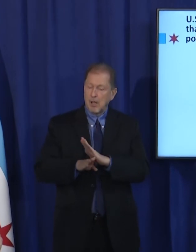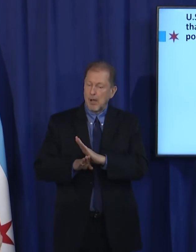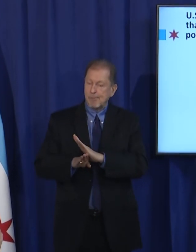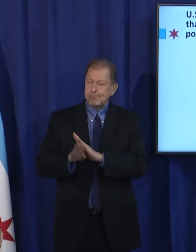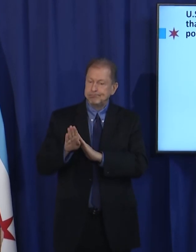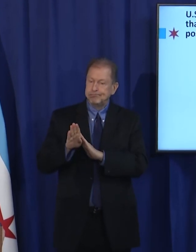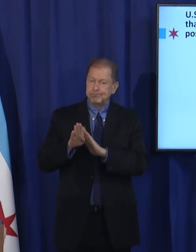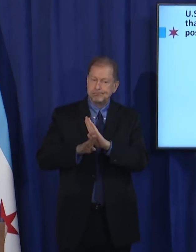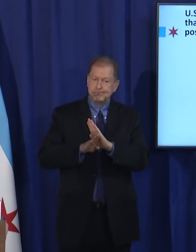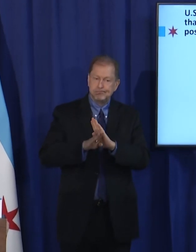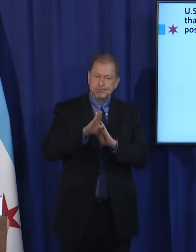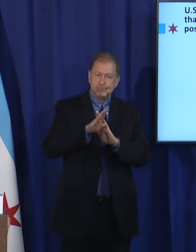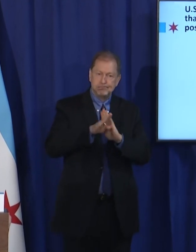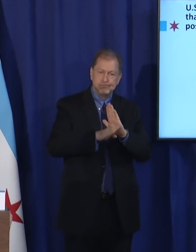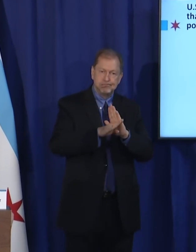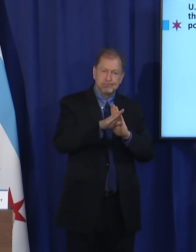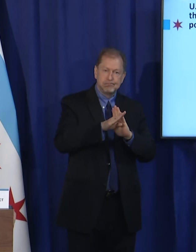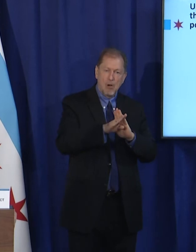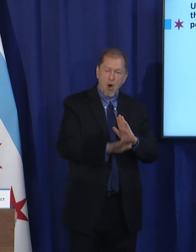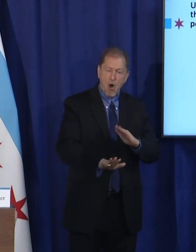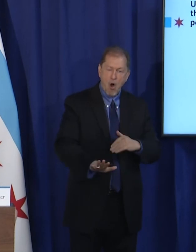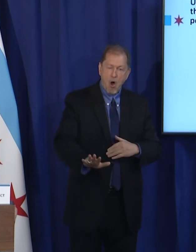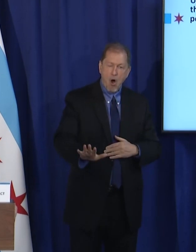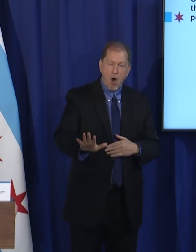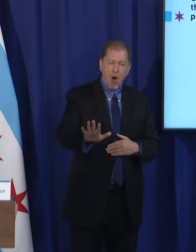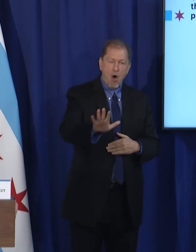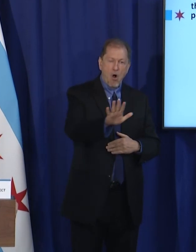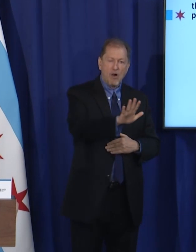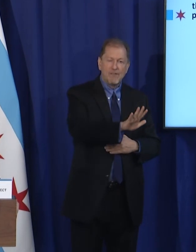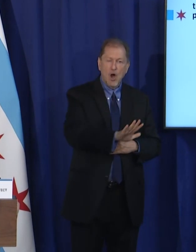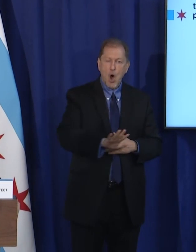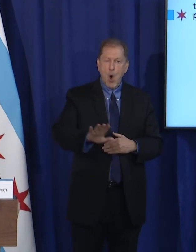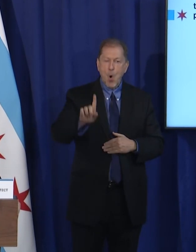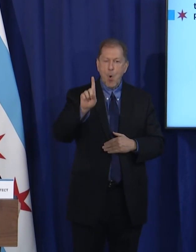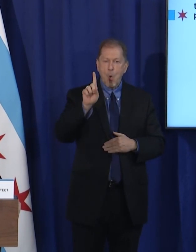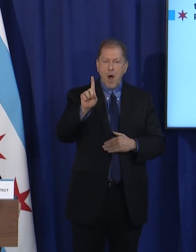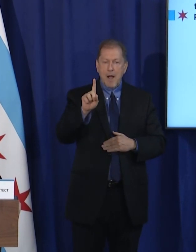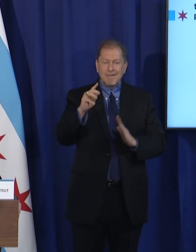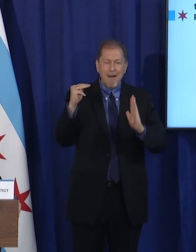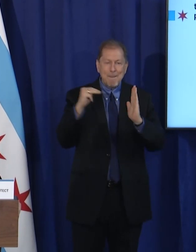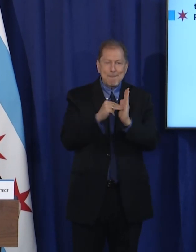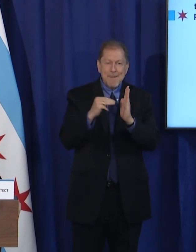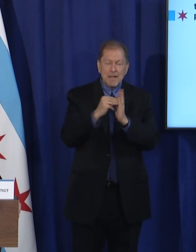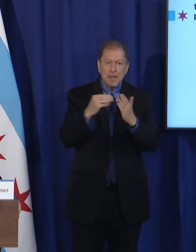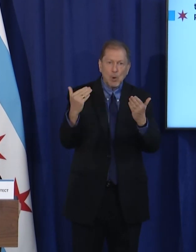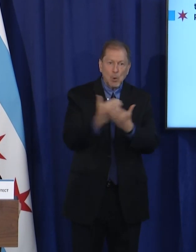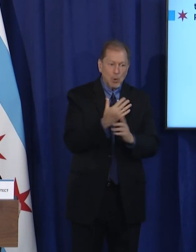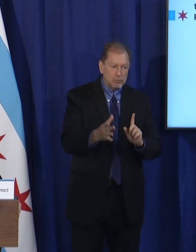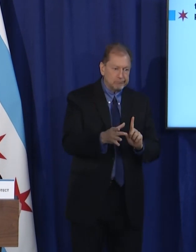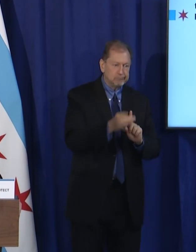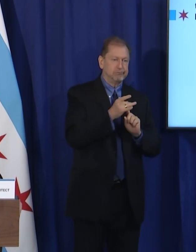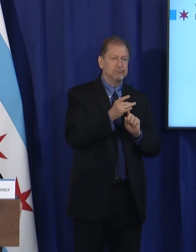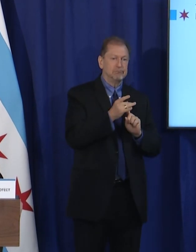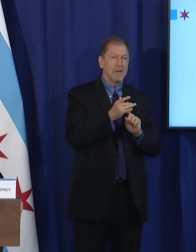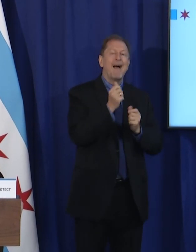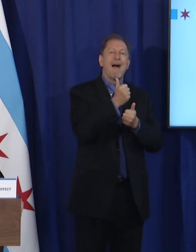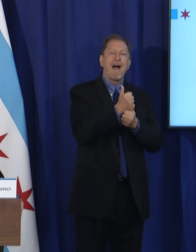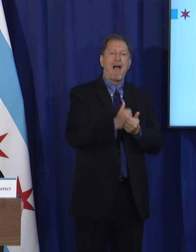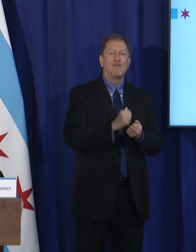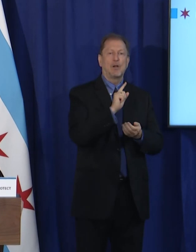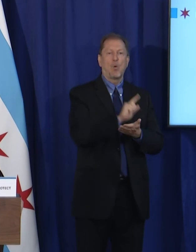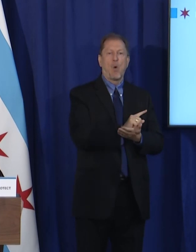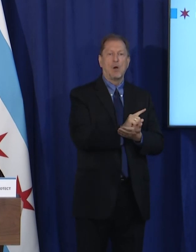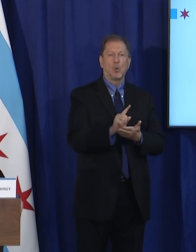are averaging more than 1 million new COVID cases diagnosed every week right now here across